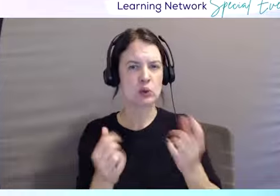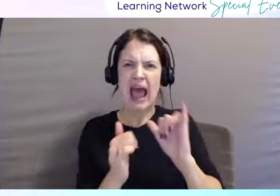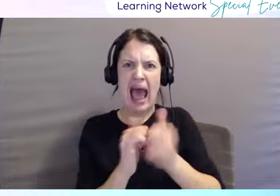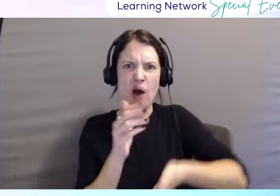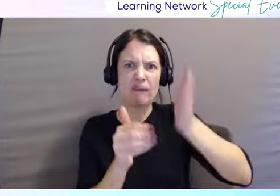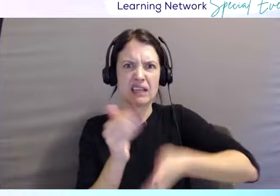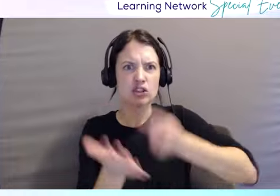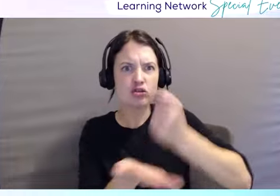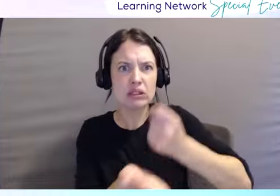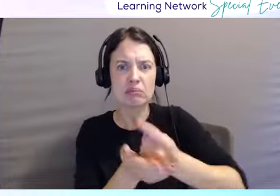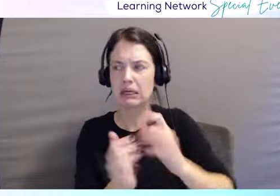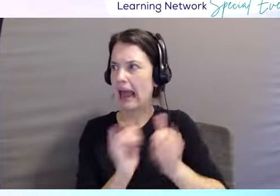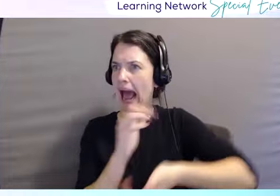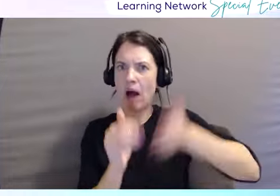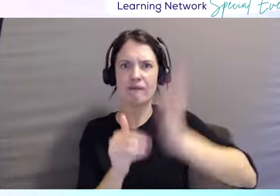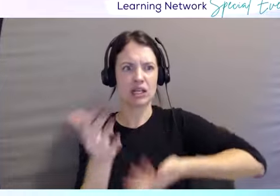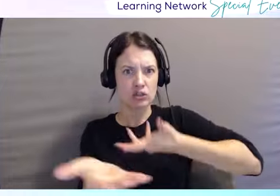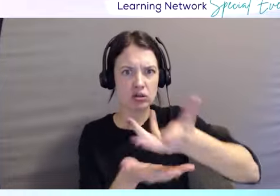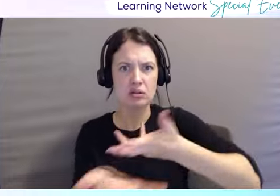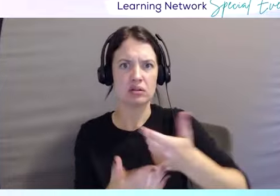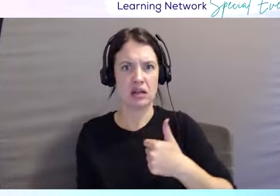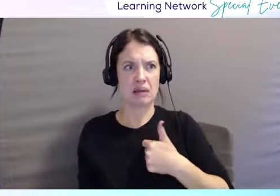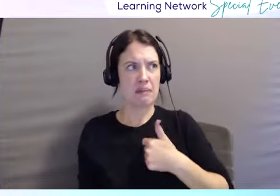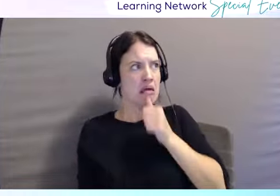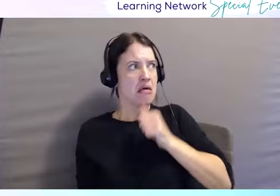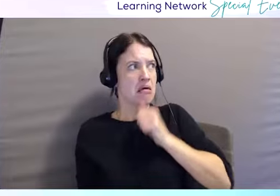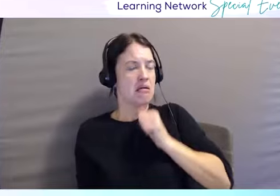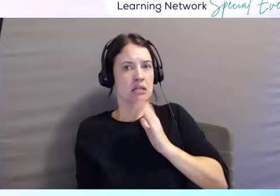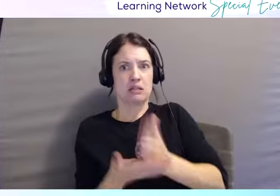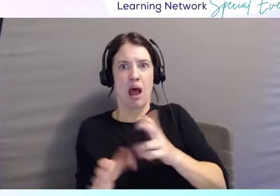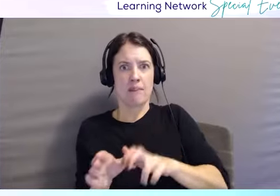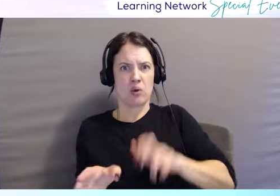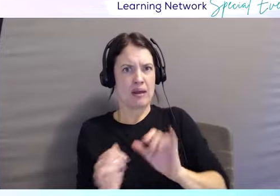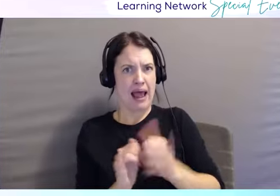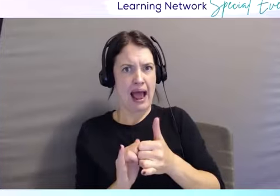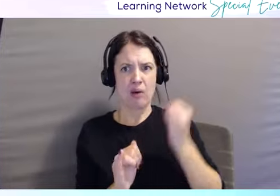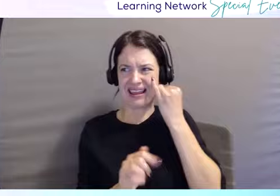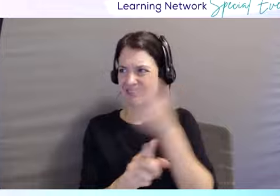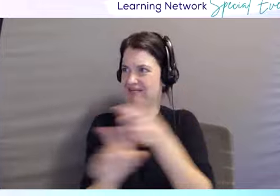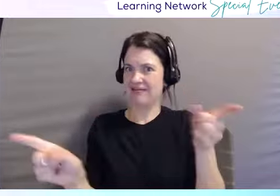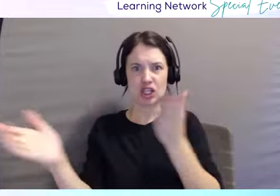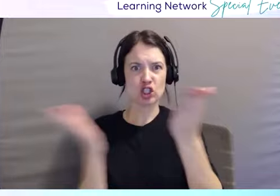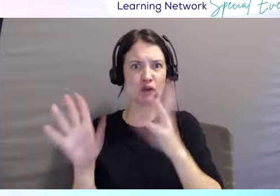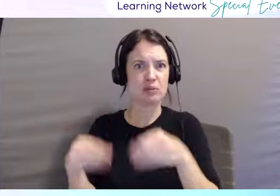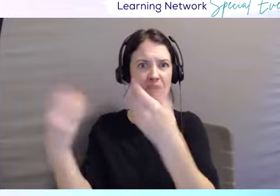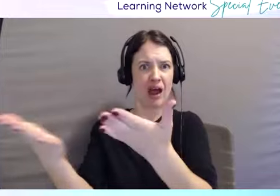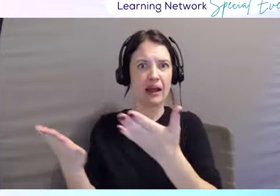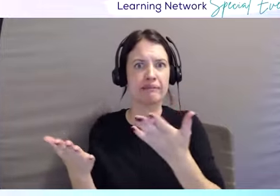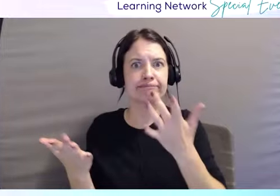and abstinence that the judicial authorities and child welfare people want is out of their reach. So